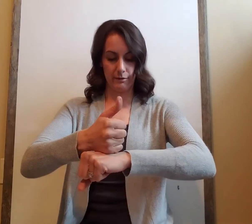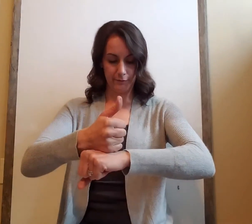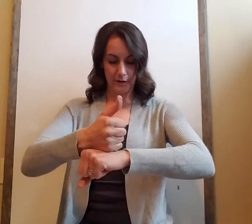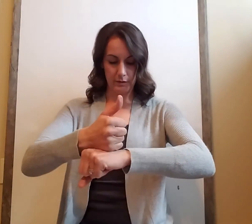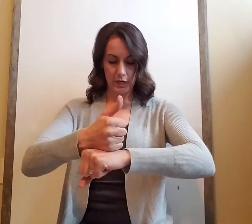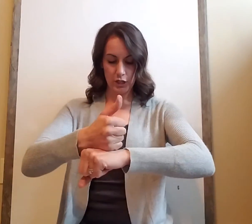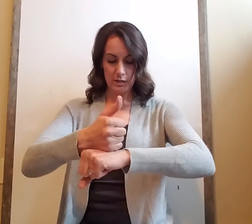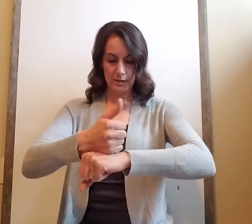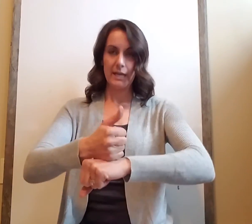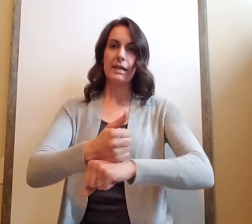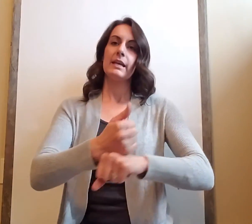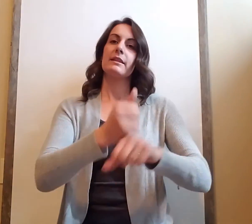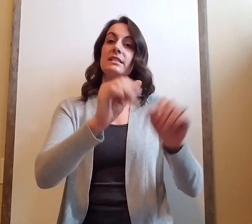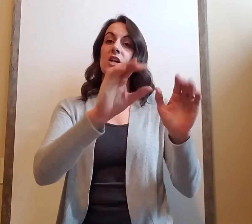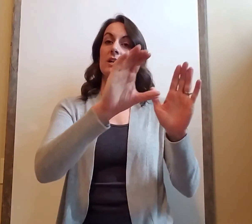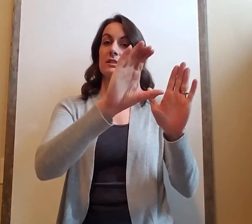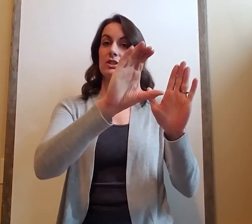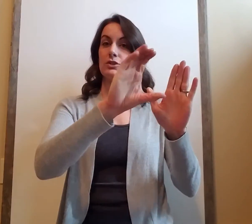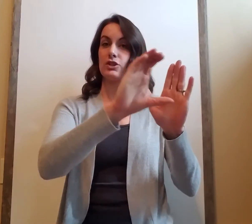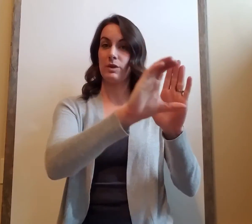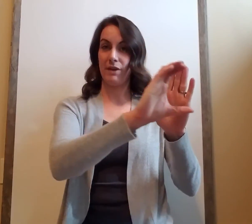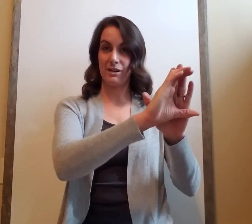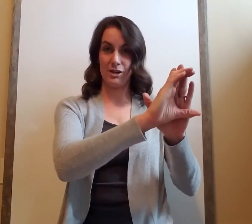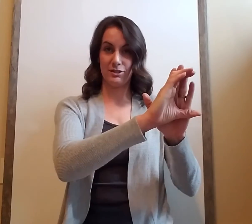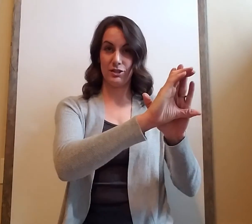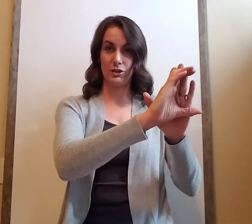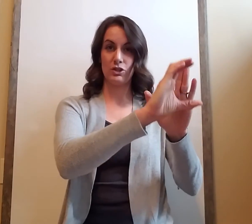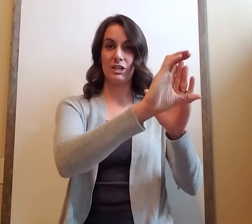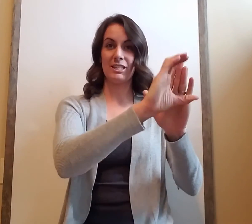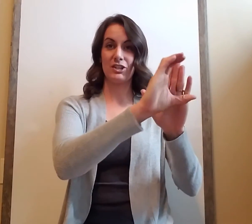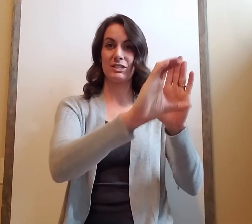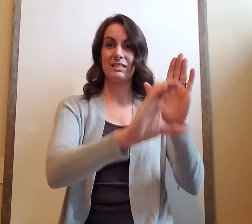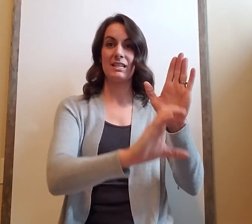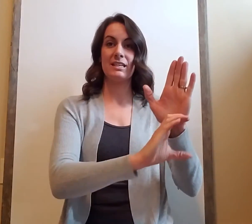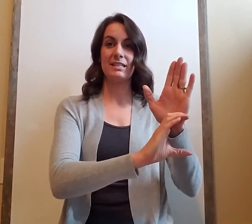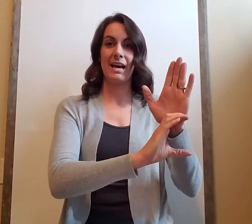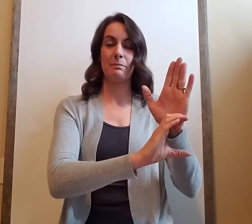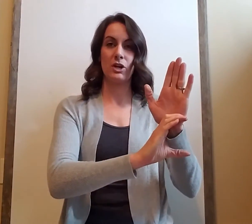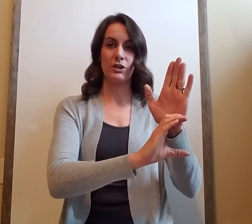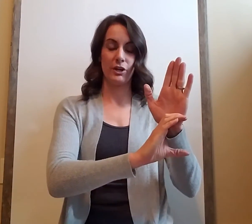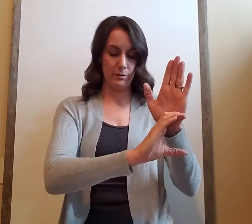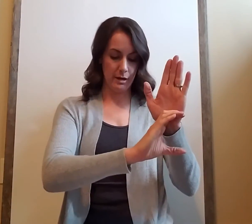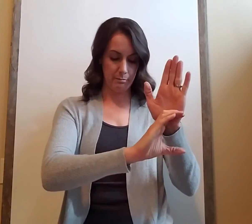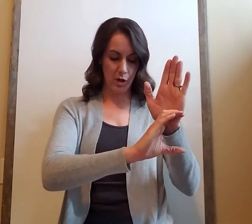for foundation. This constitution, we've had constitution. It's our C tapped on our